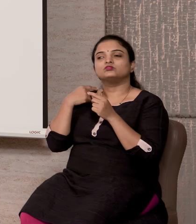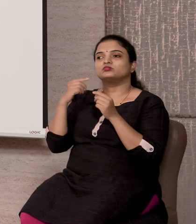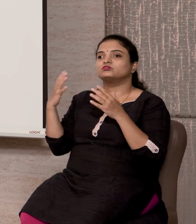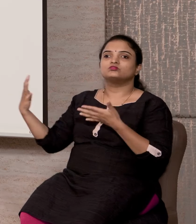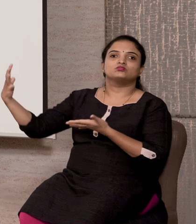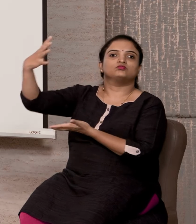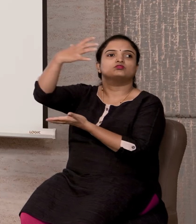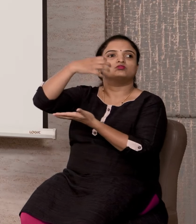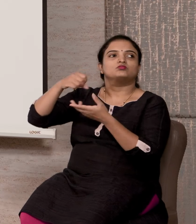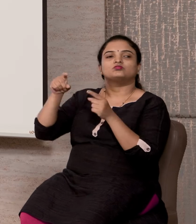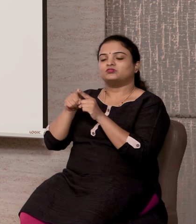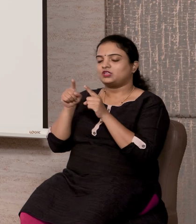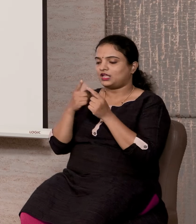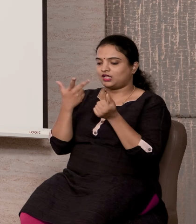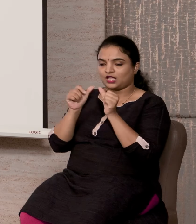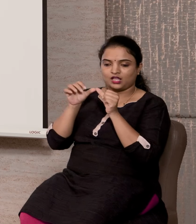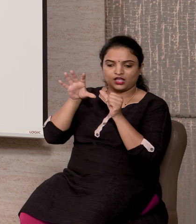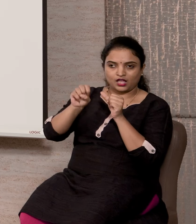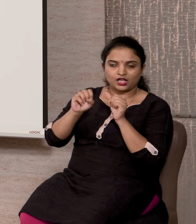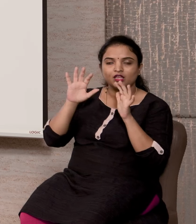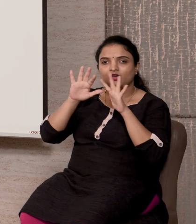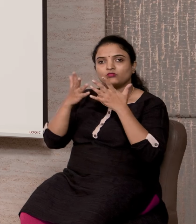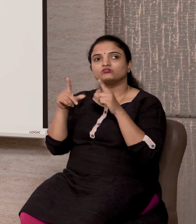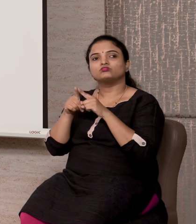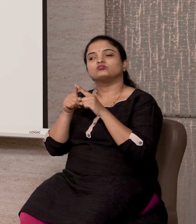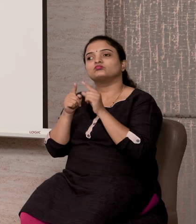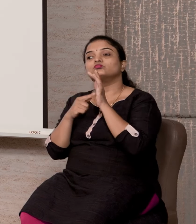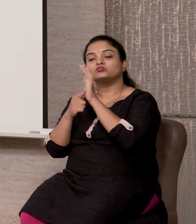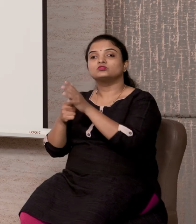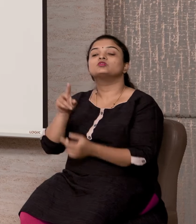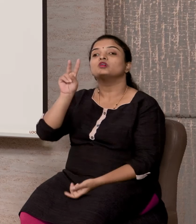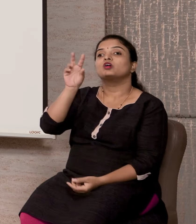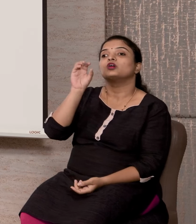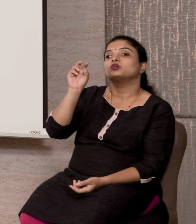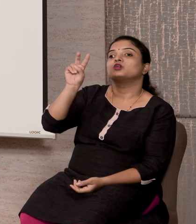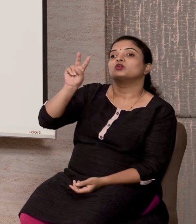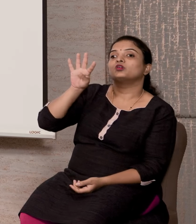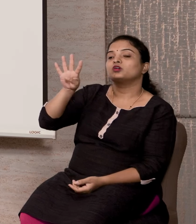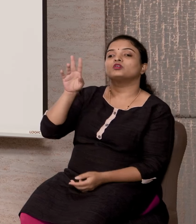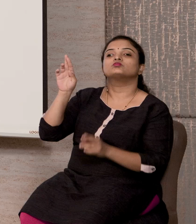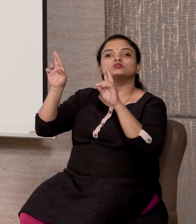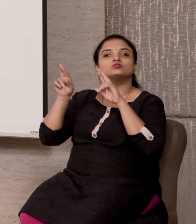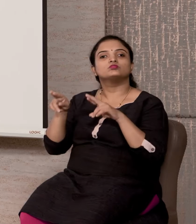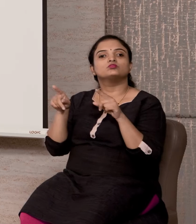what is the current state of accessibility, right? So as per our 2024 report,